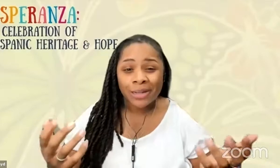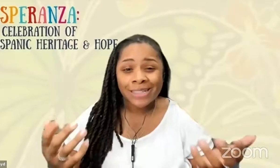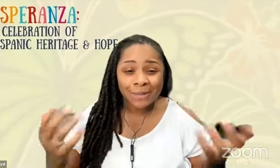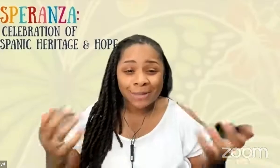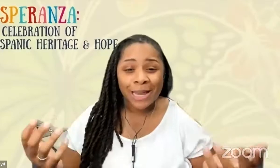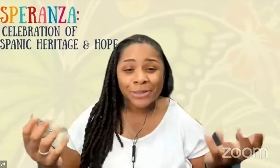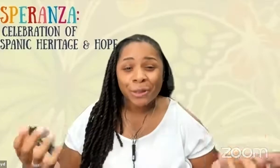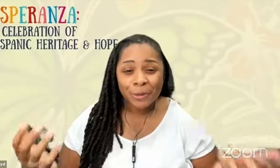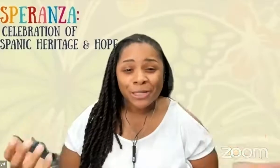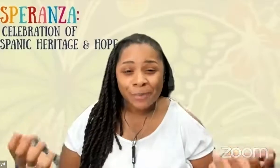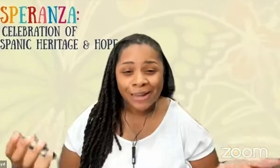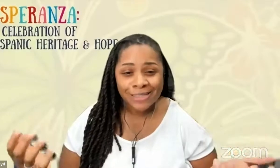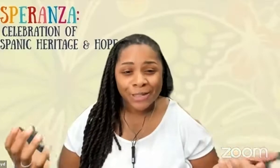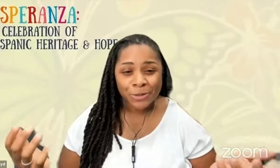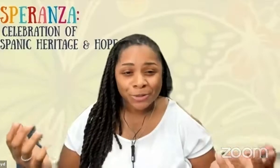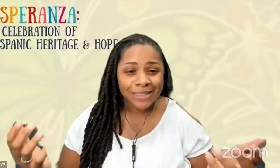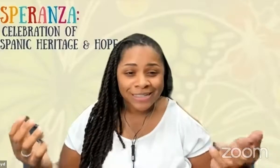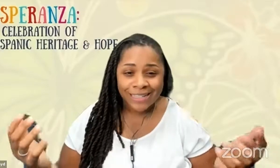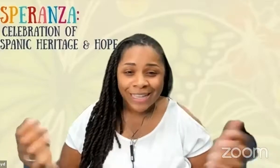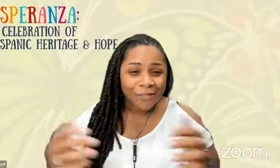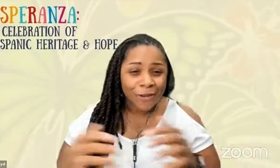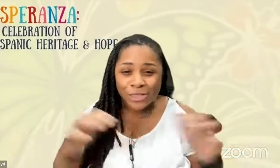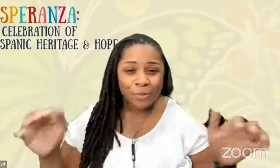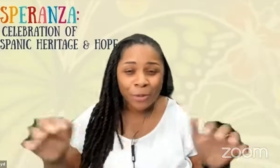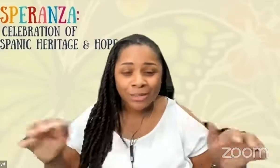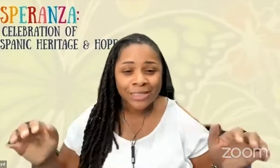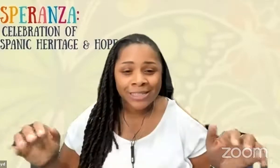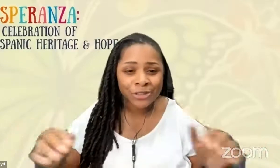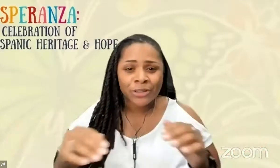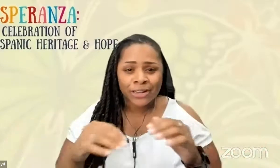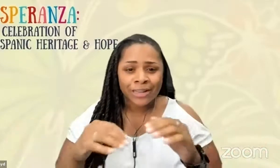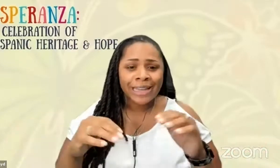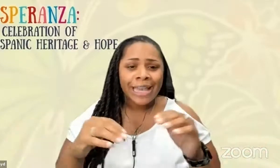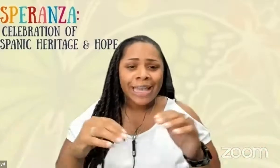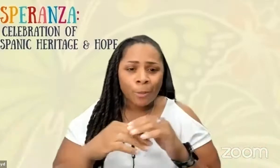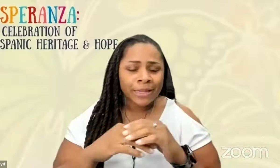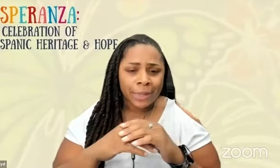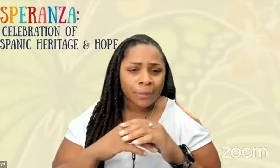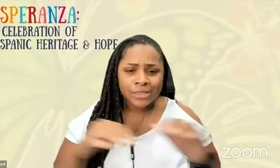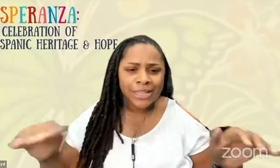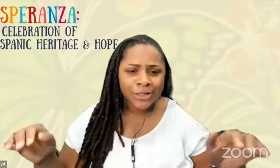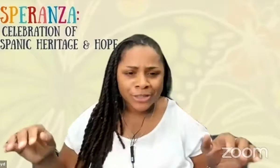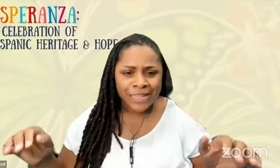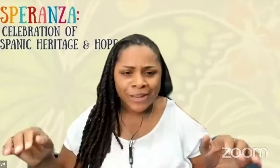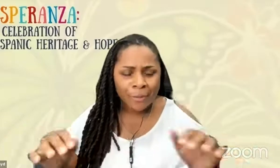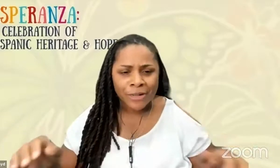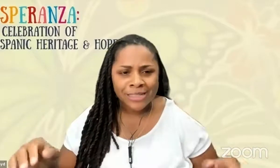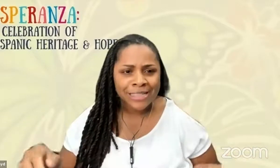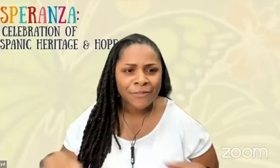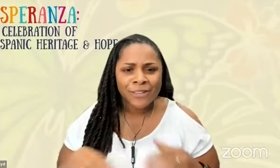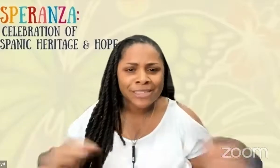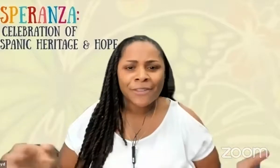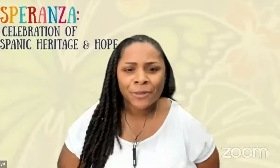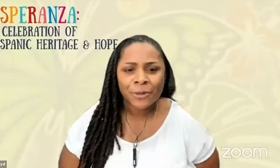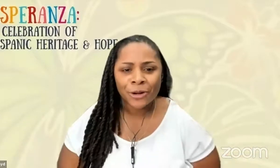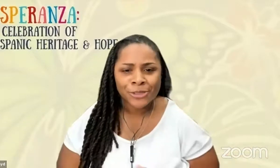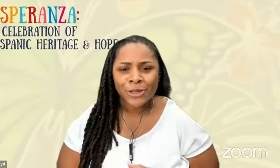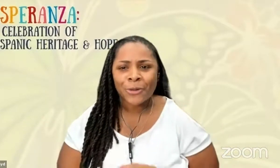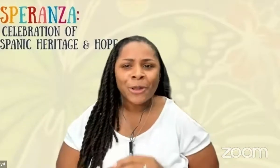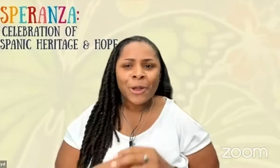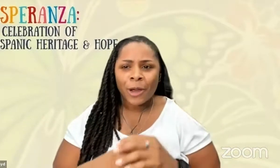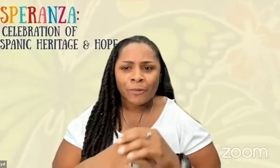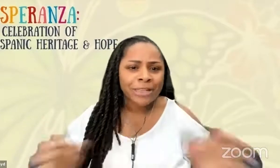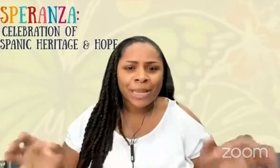with bigwigs, sometimes they're gonna put us behind schedule because like they have all these important things, they're like helping keep our sailors safe, our Marines safe, and saving the